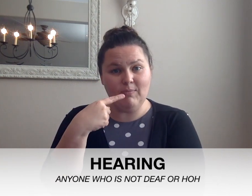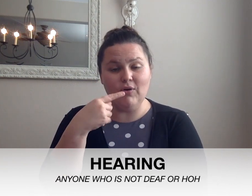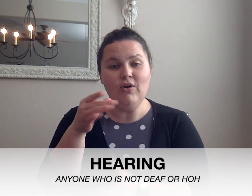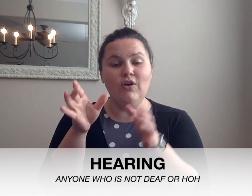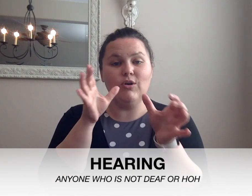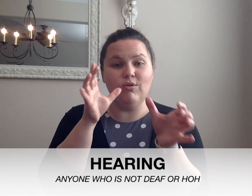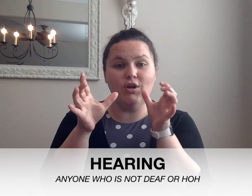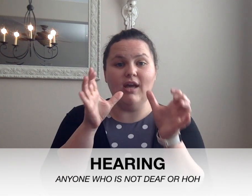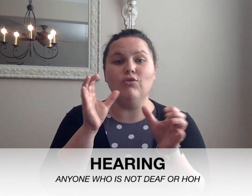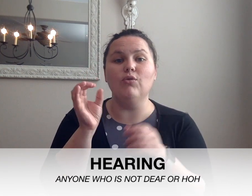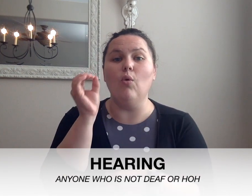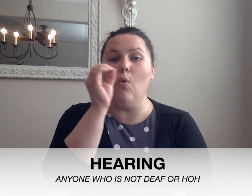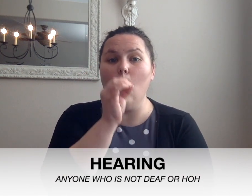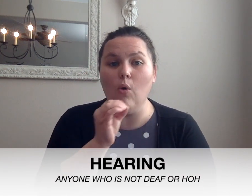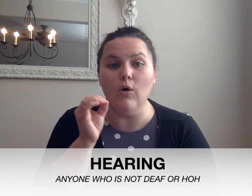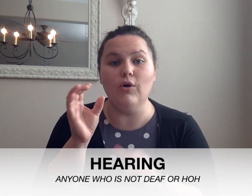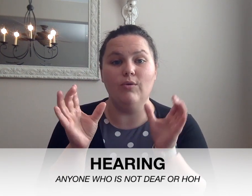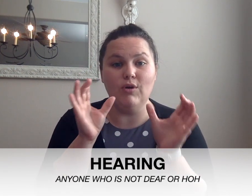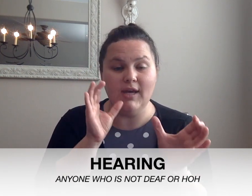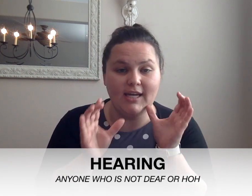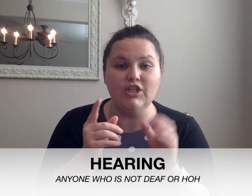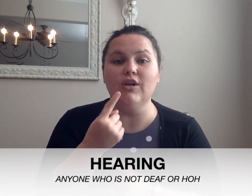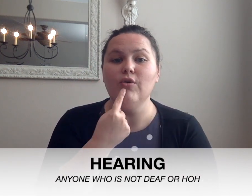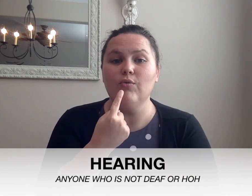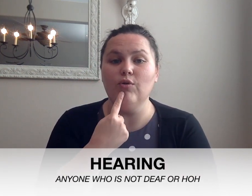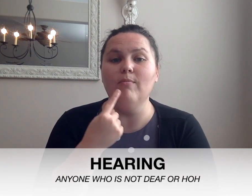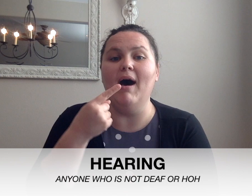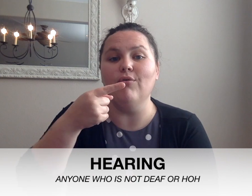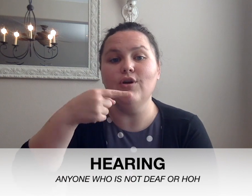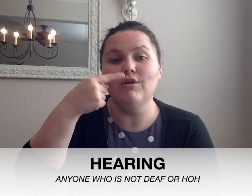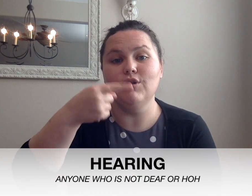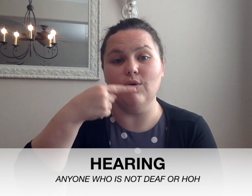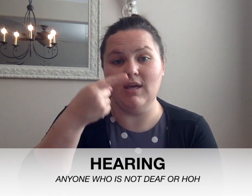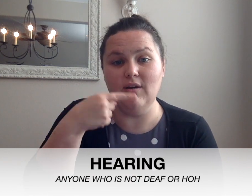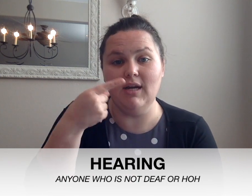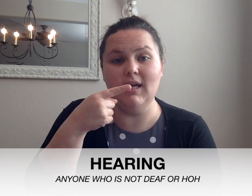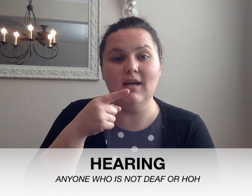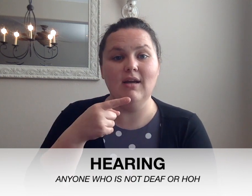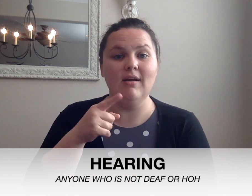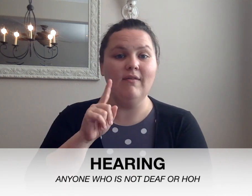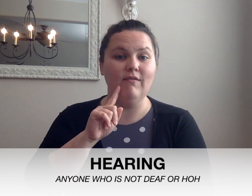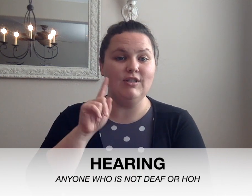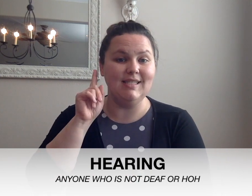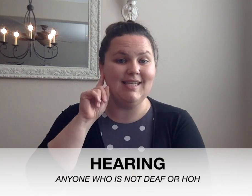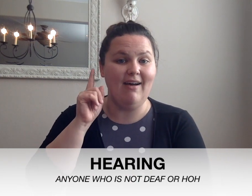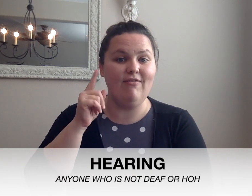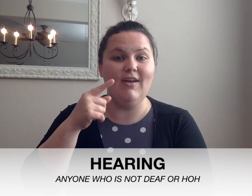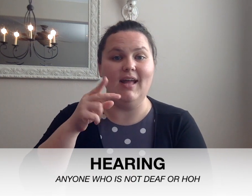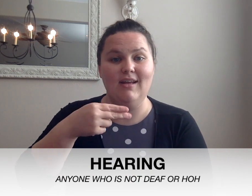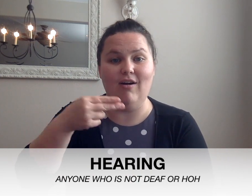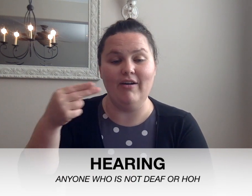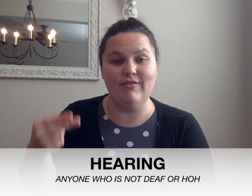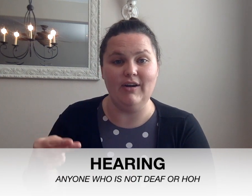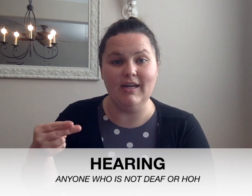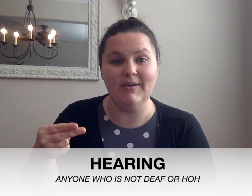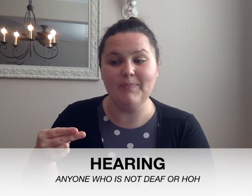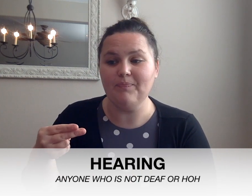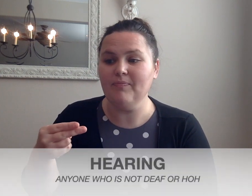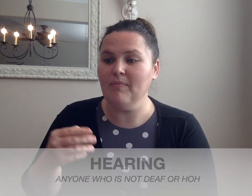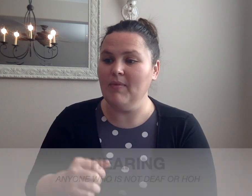people communicate through oral communication through the mouth. So hearing versus deaf and then hard of hearing.